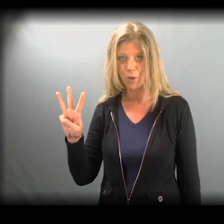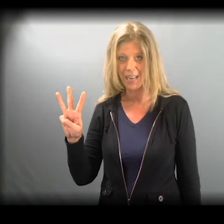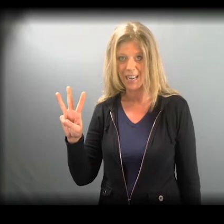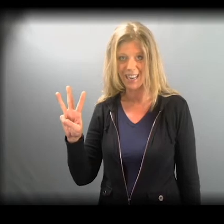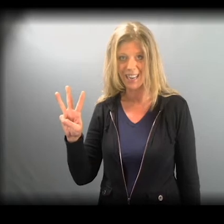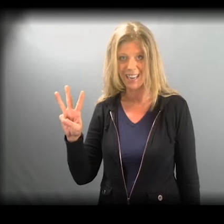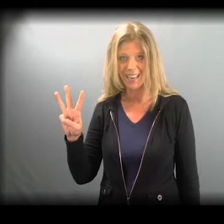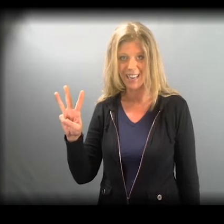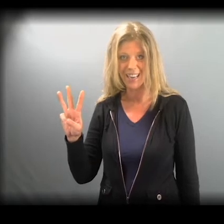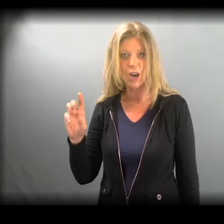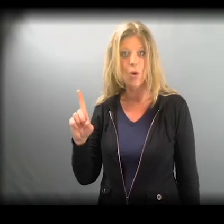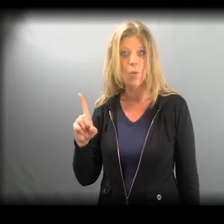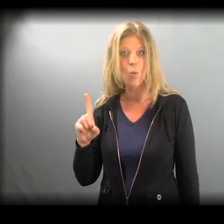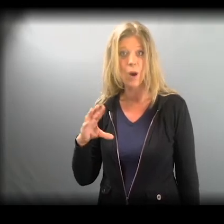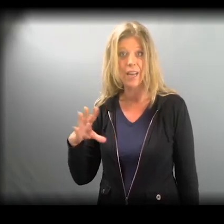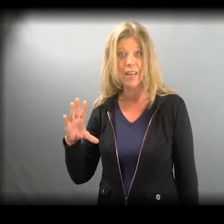3. 103.